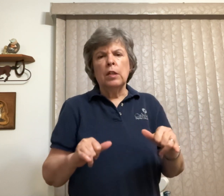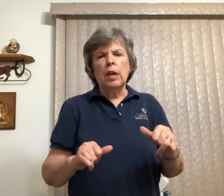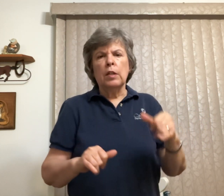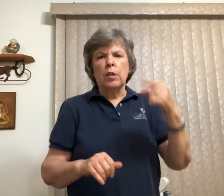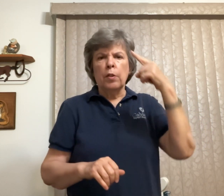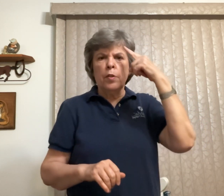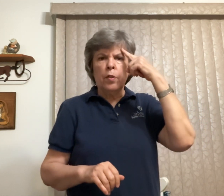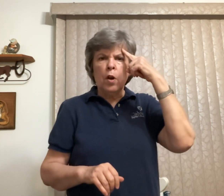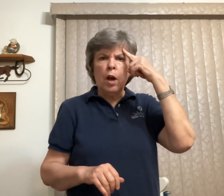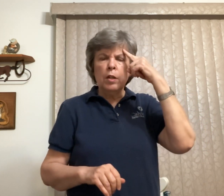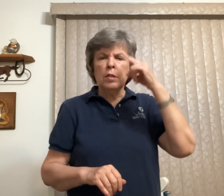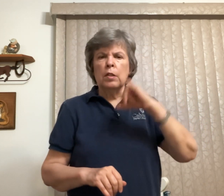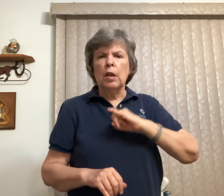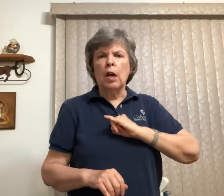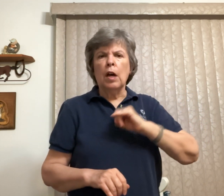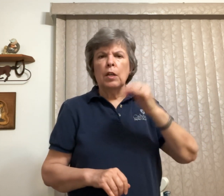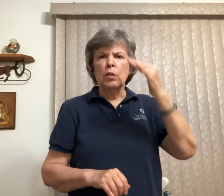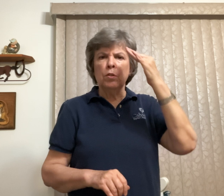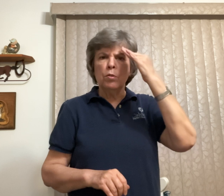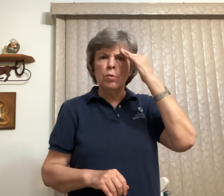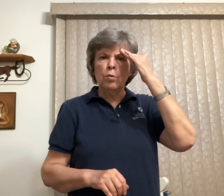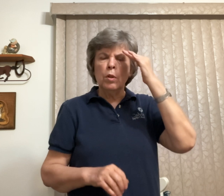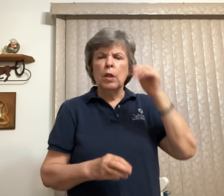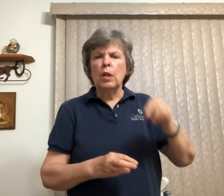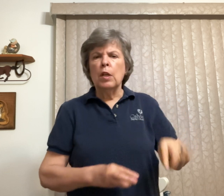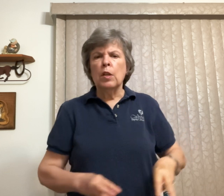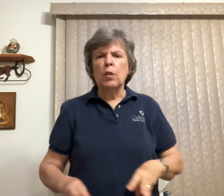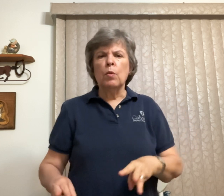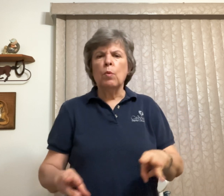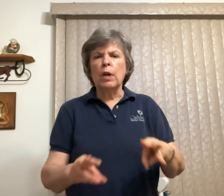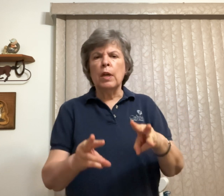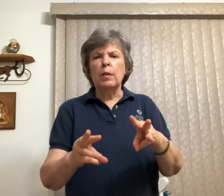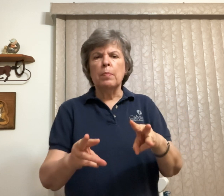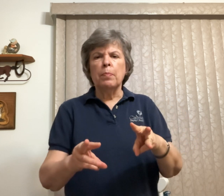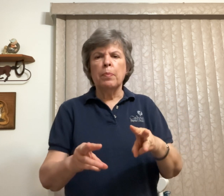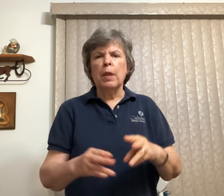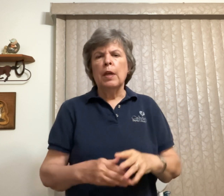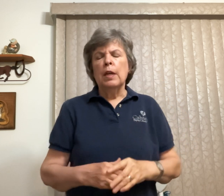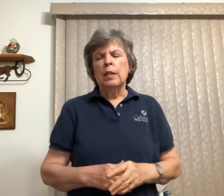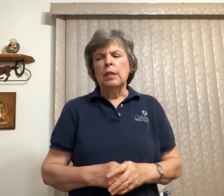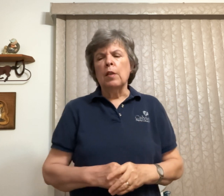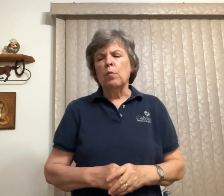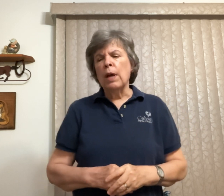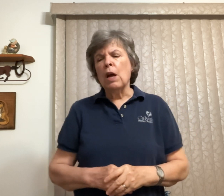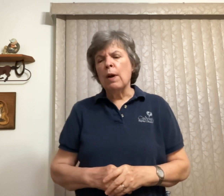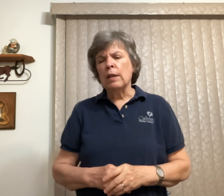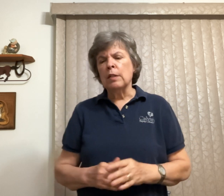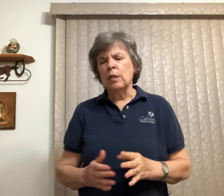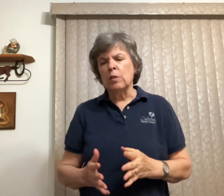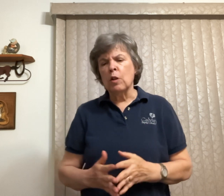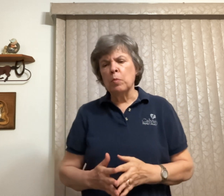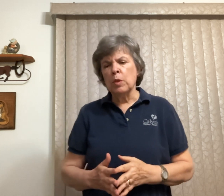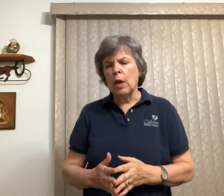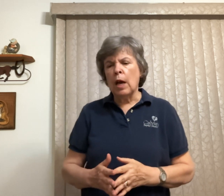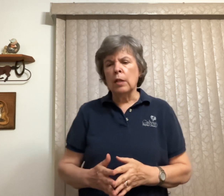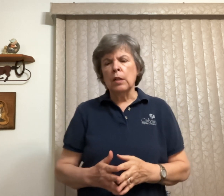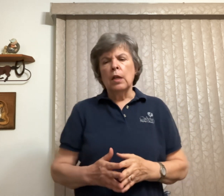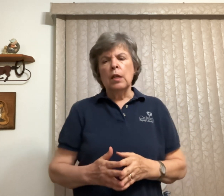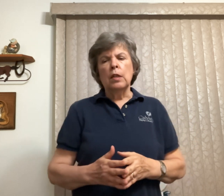yet thought I knew the way. Now the way I'll actually interpret that